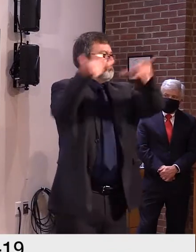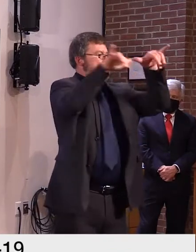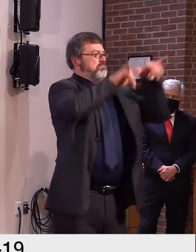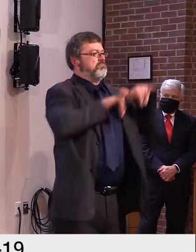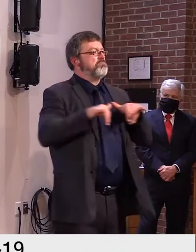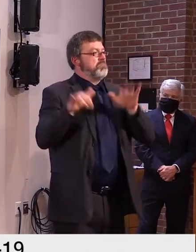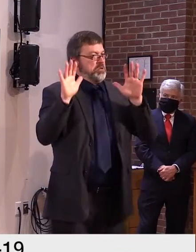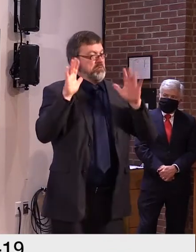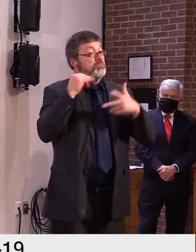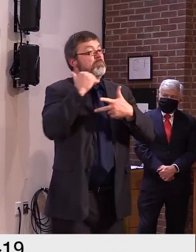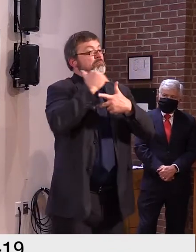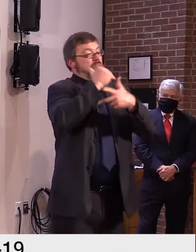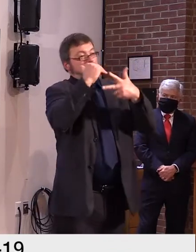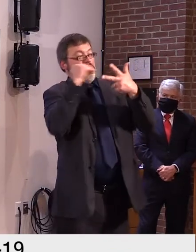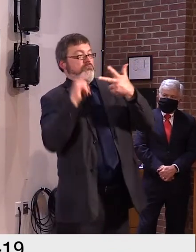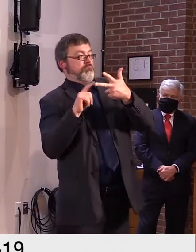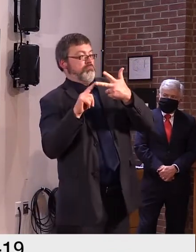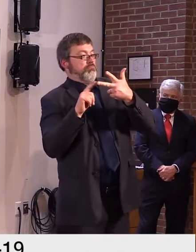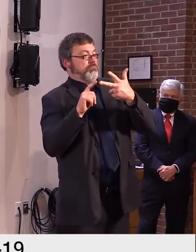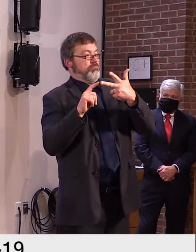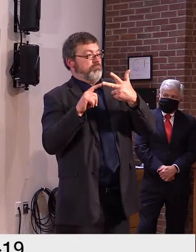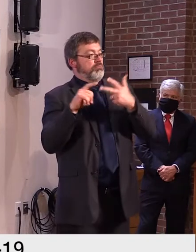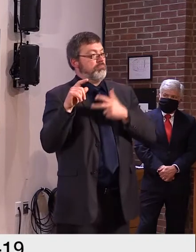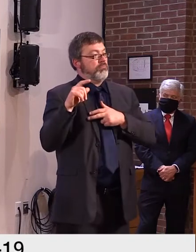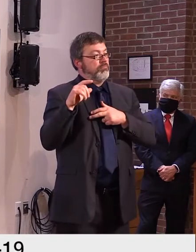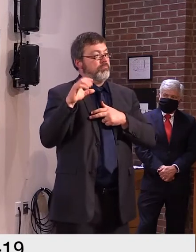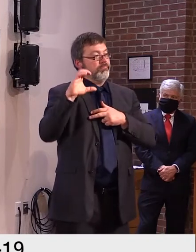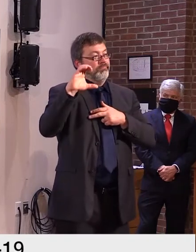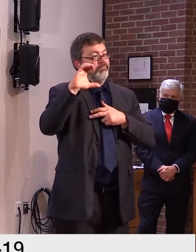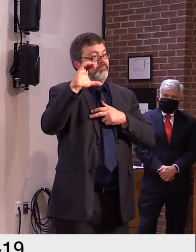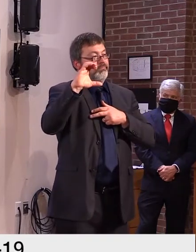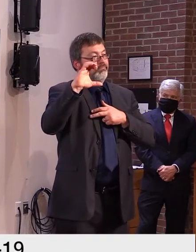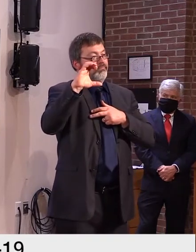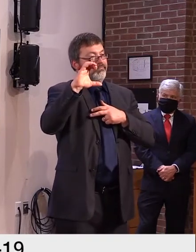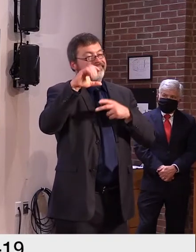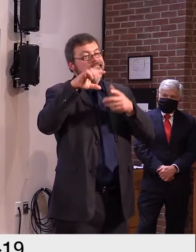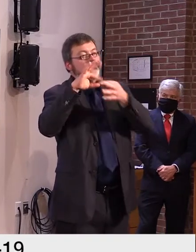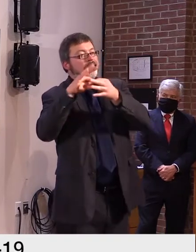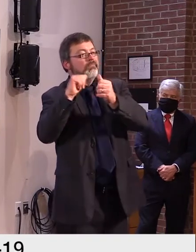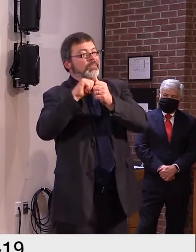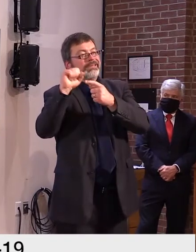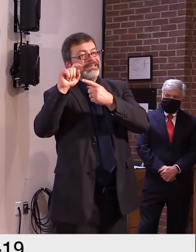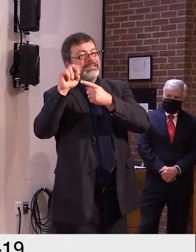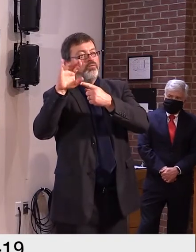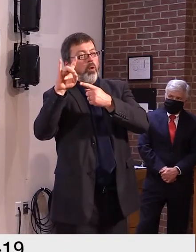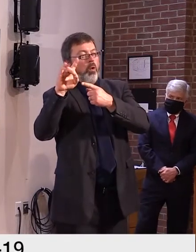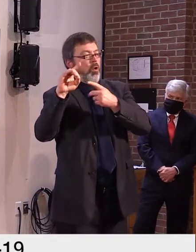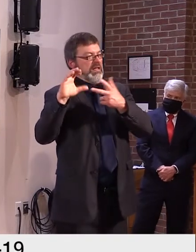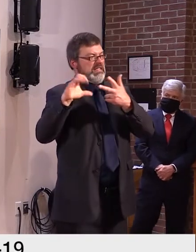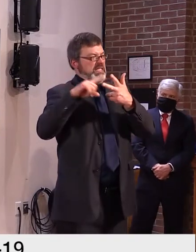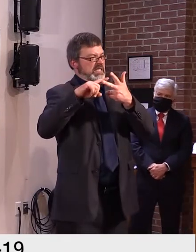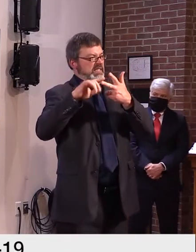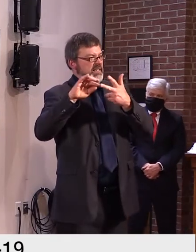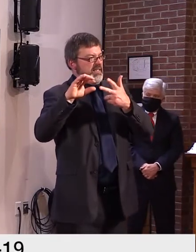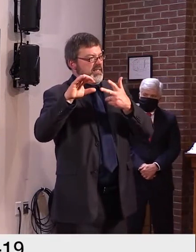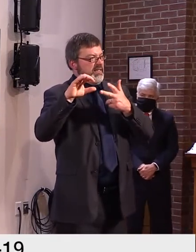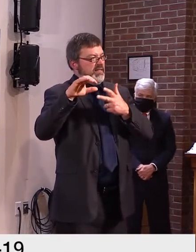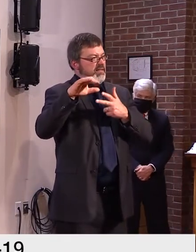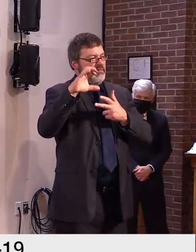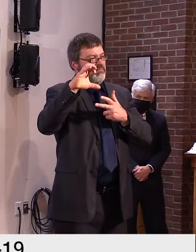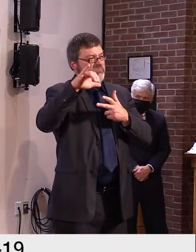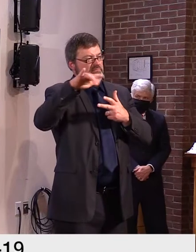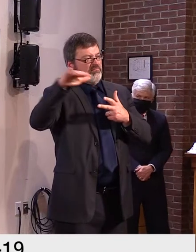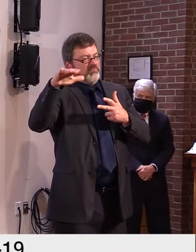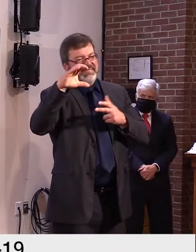potent corticosteroid called dexamethasone. And dexamethasone is specifically listed